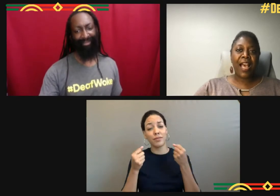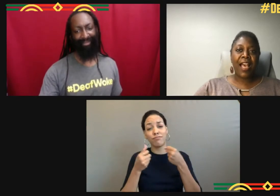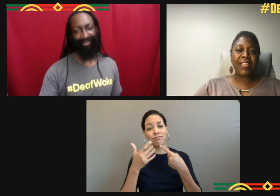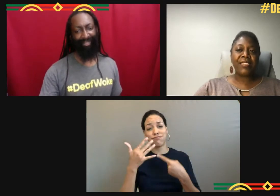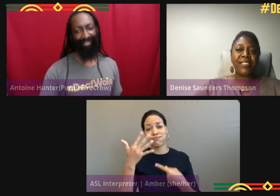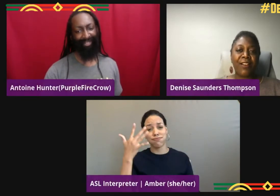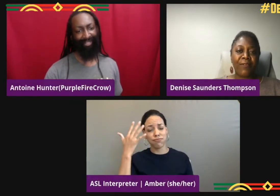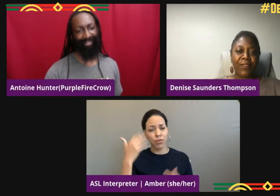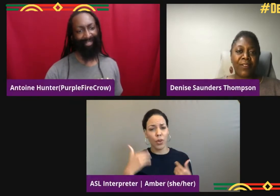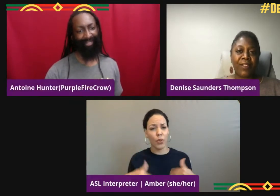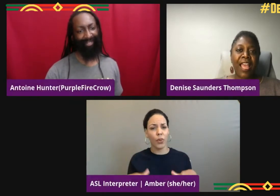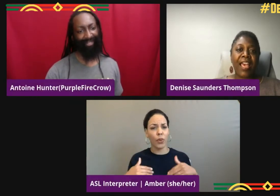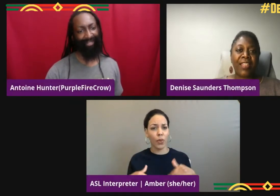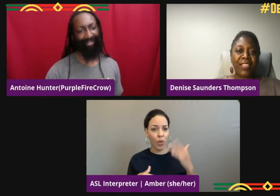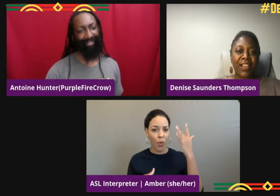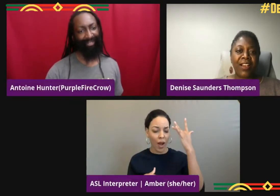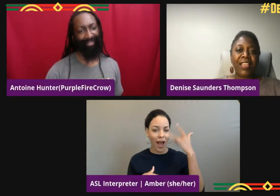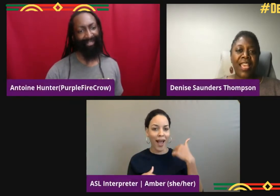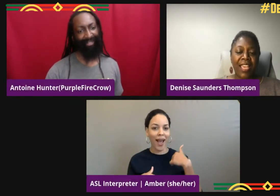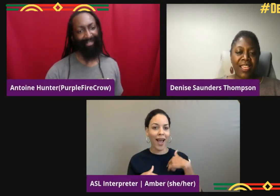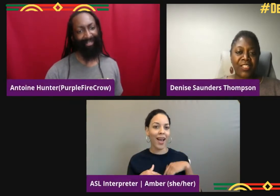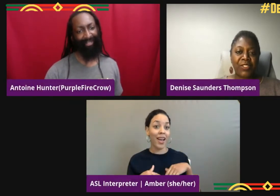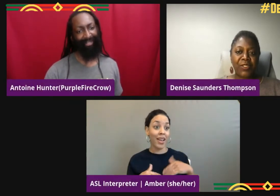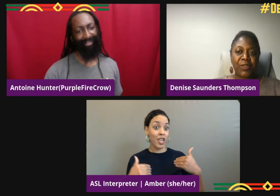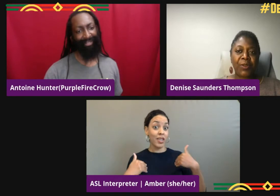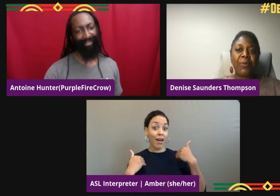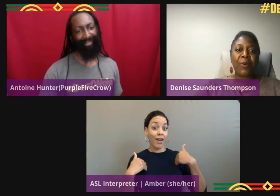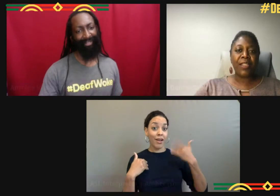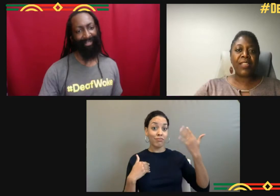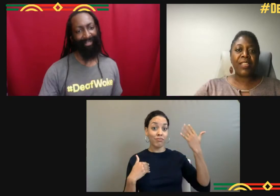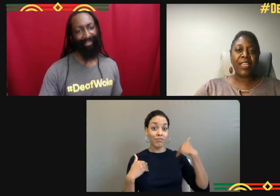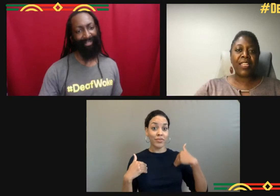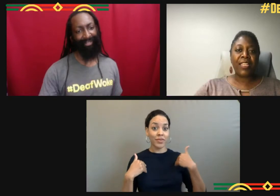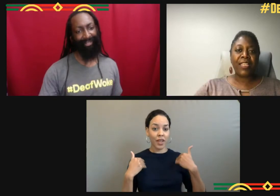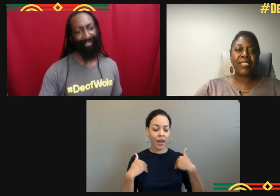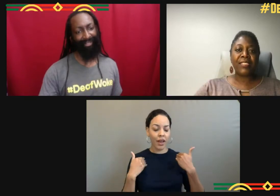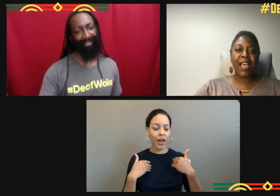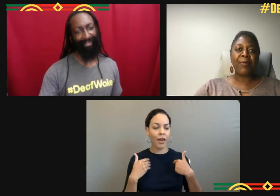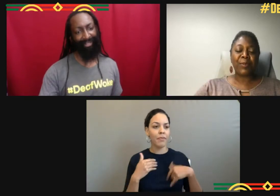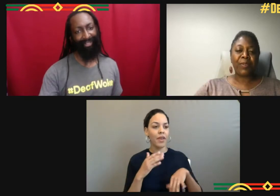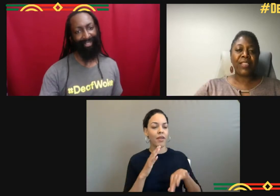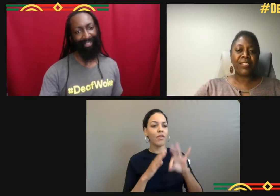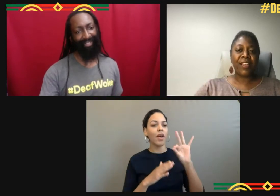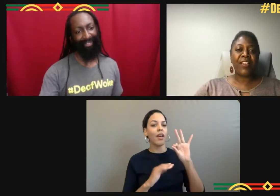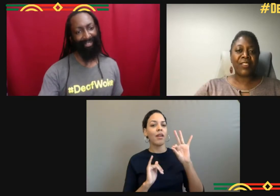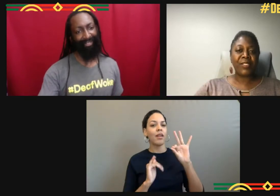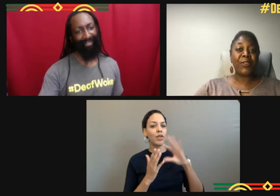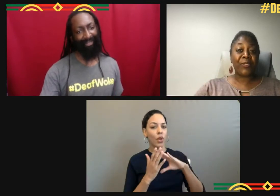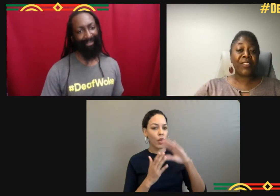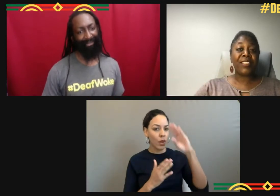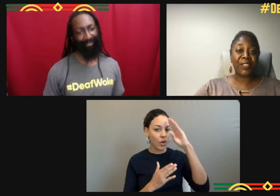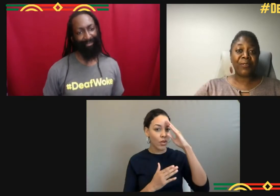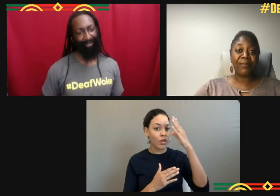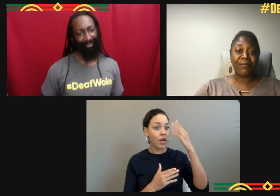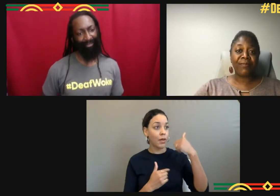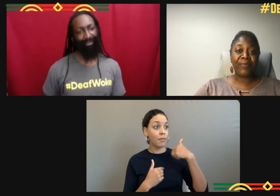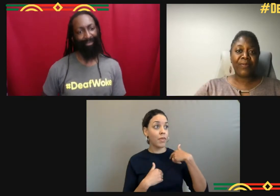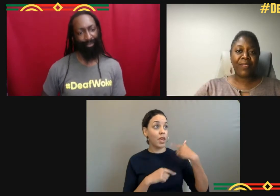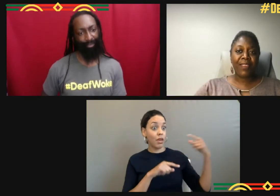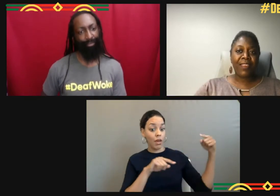because I discovered at a young age what it is I was placed on this earth to